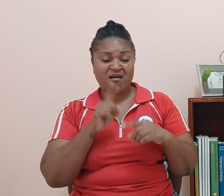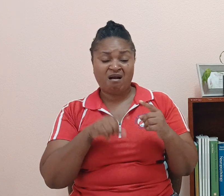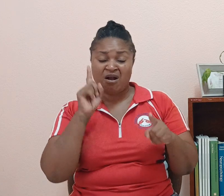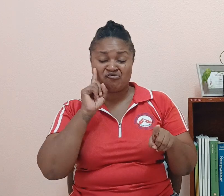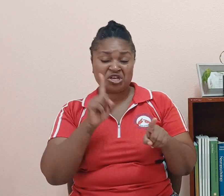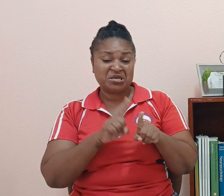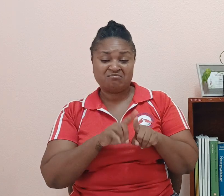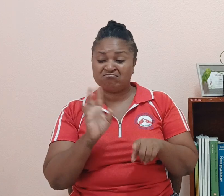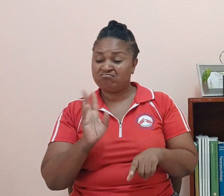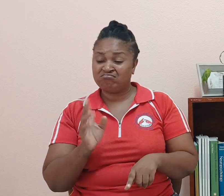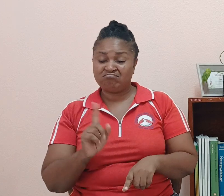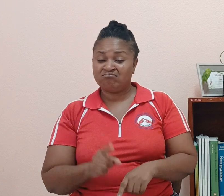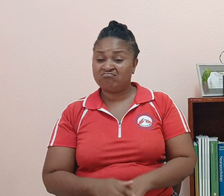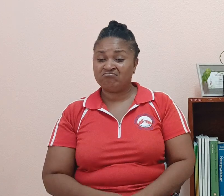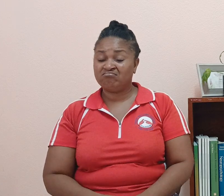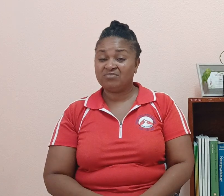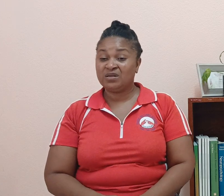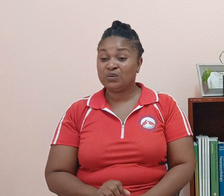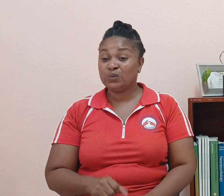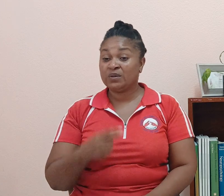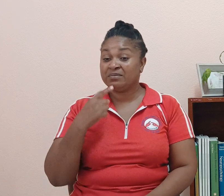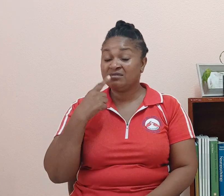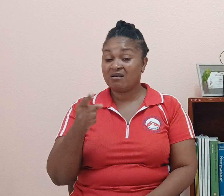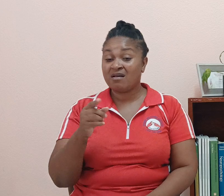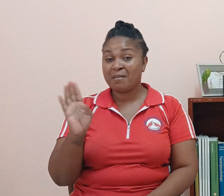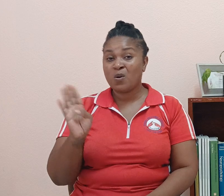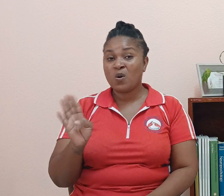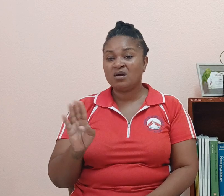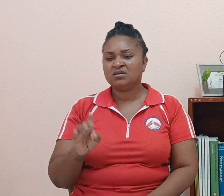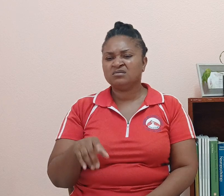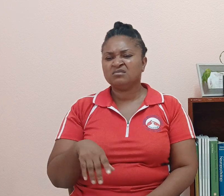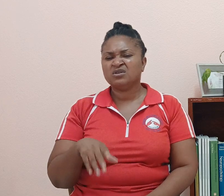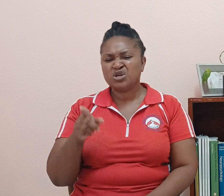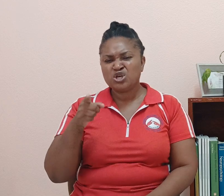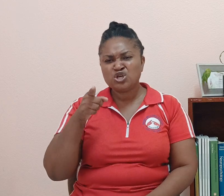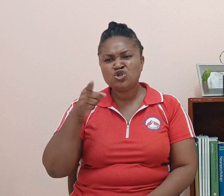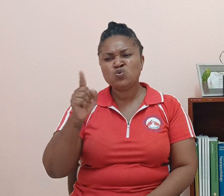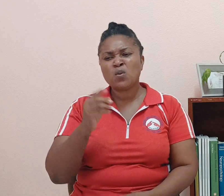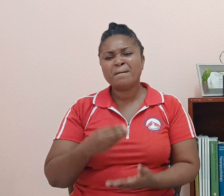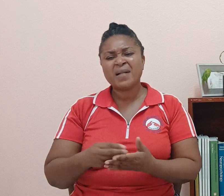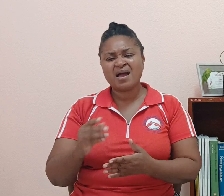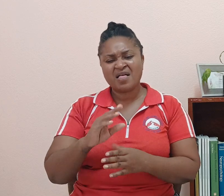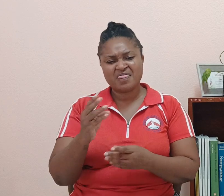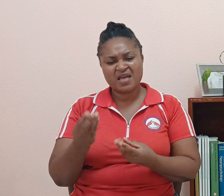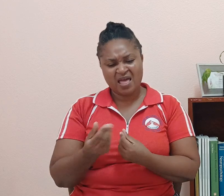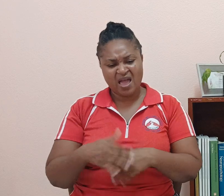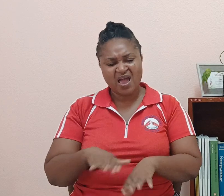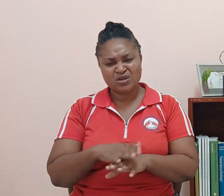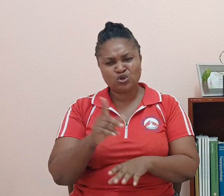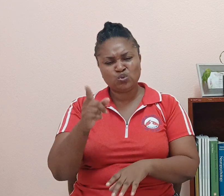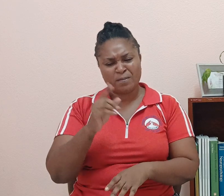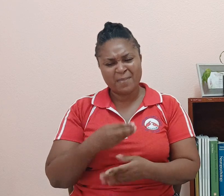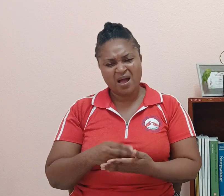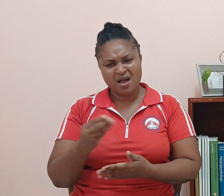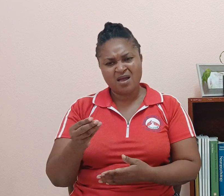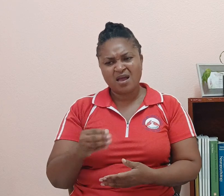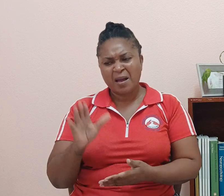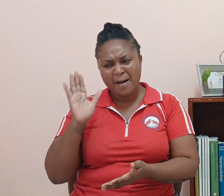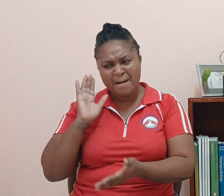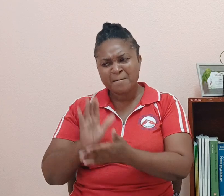And he told Boaz to buy the land from Naomi and marry Ruth if